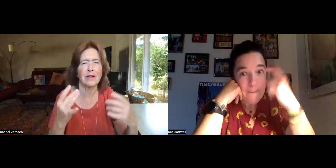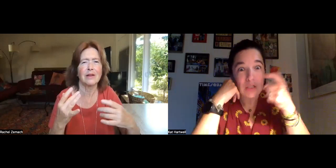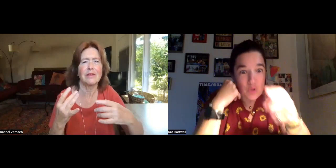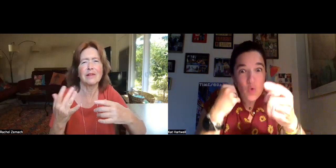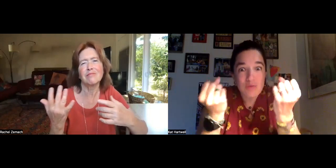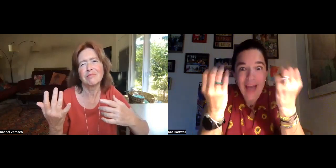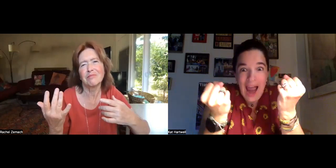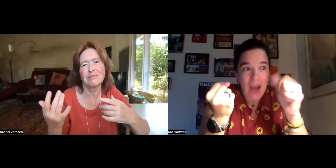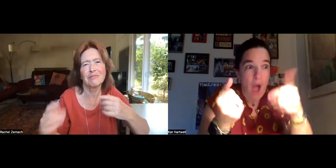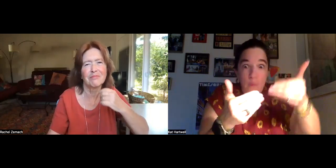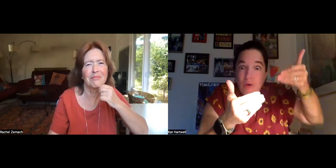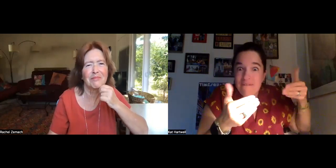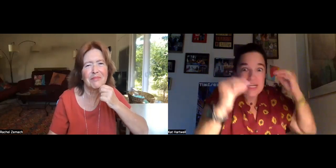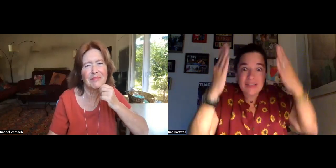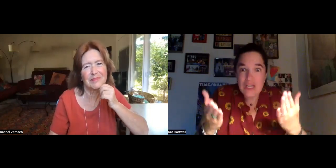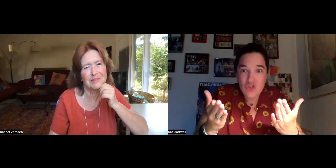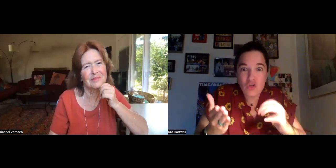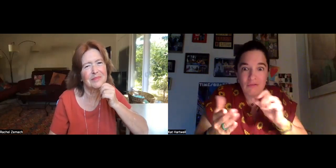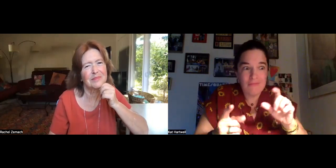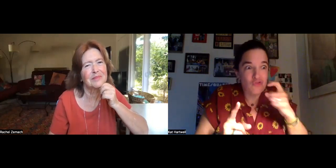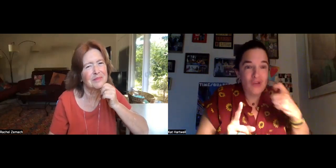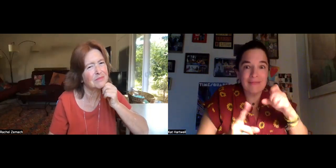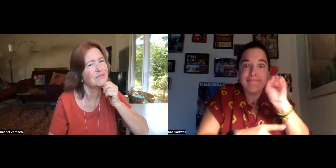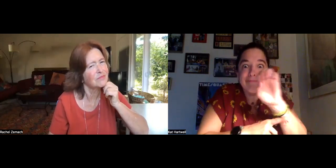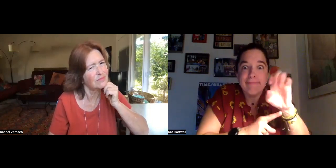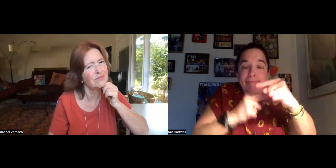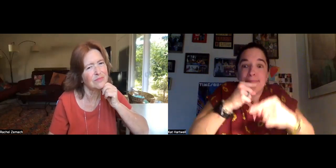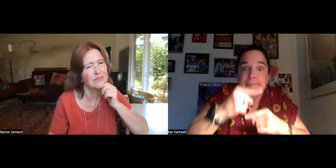the new thing. Previous teachers just